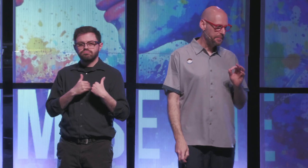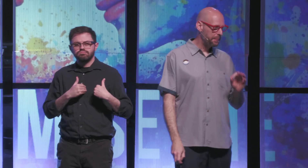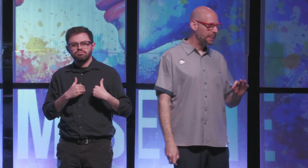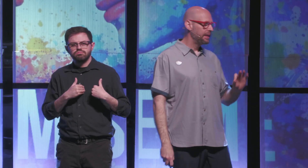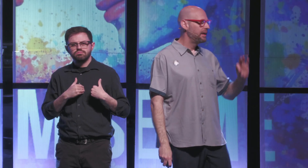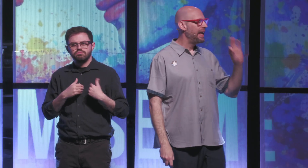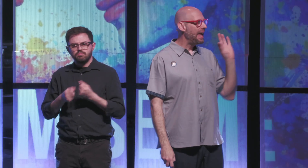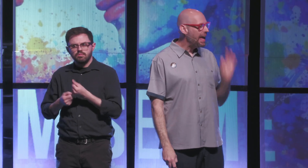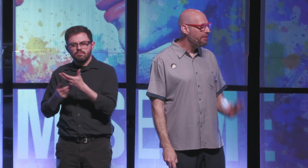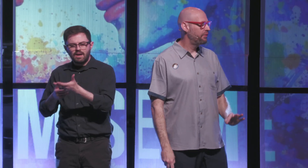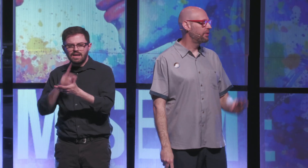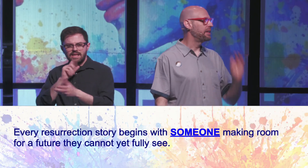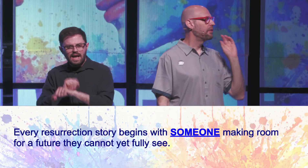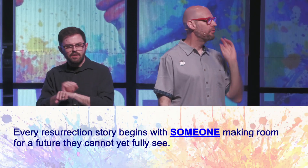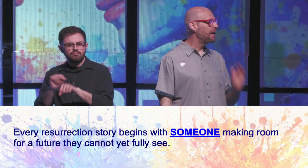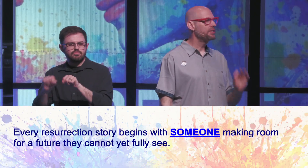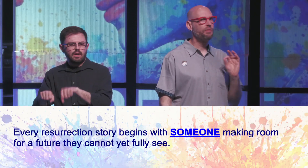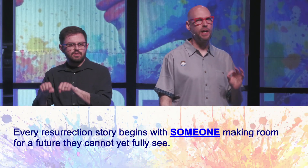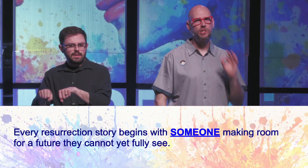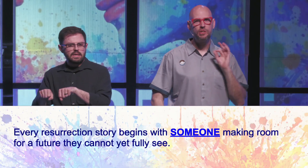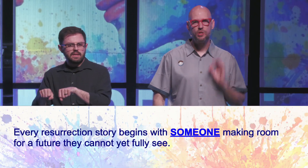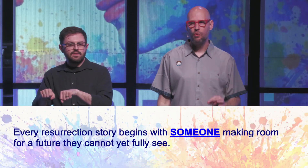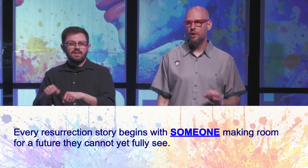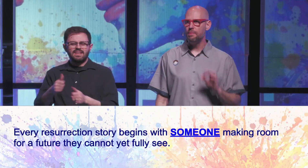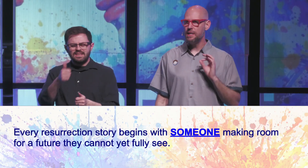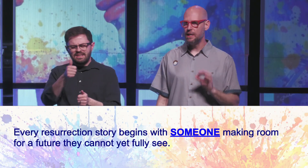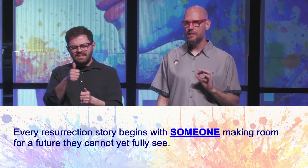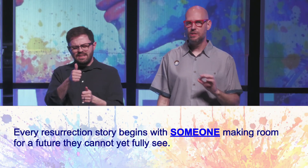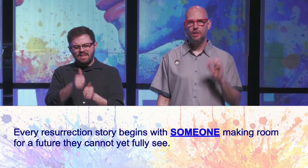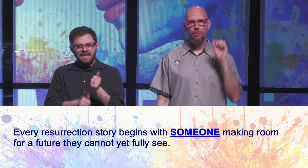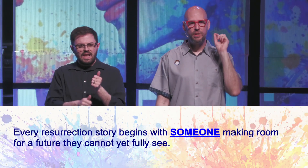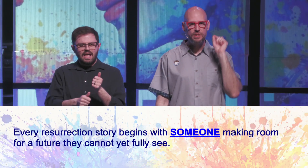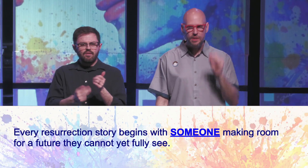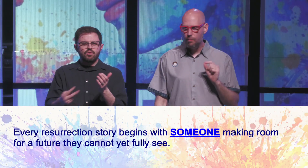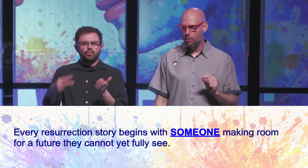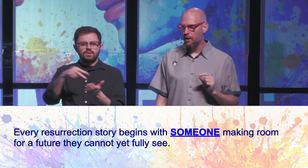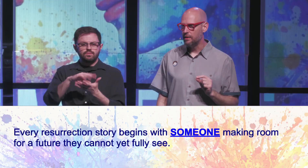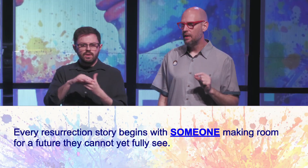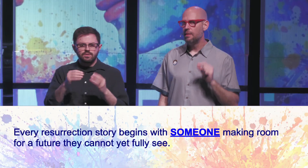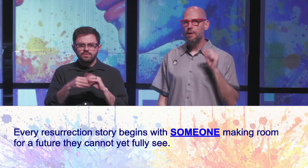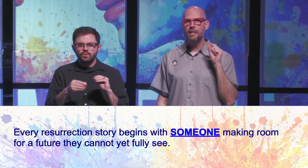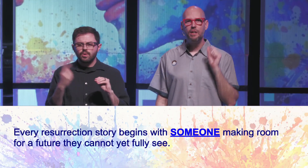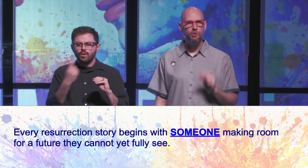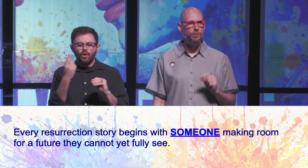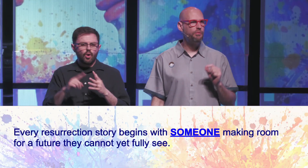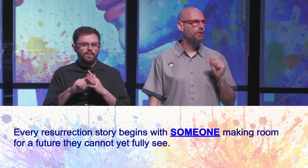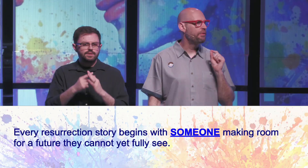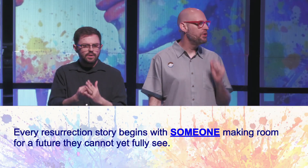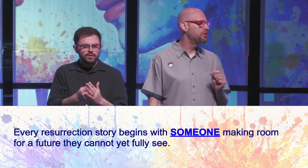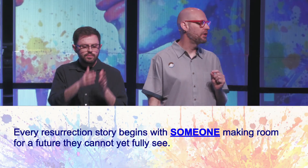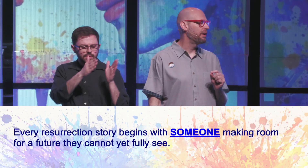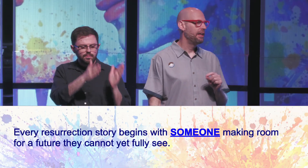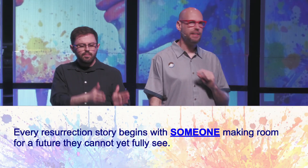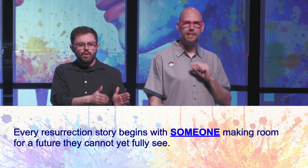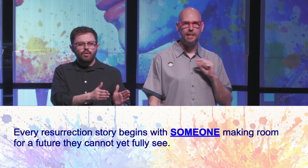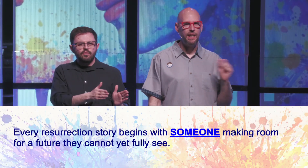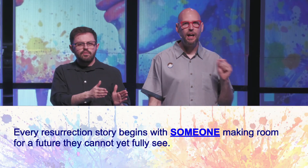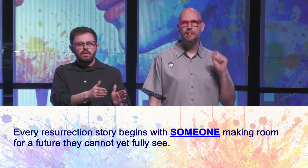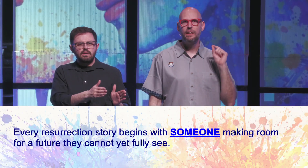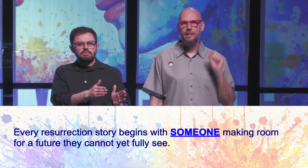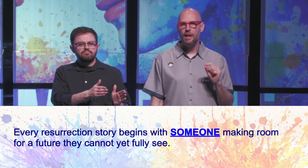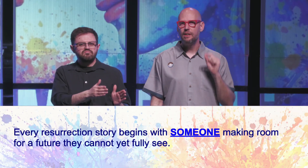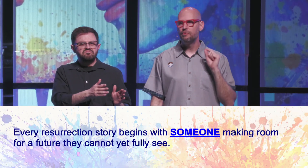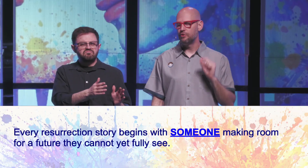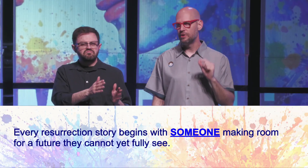thing. Every resurrection story begins with someone making room for a future they